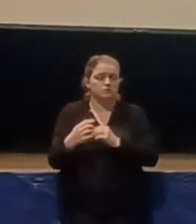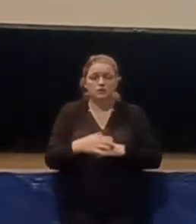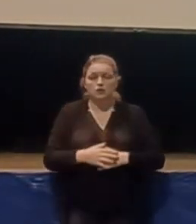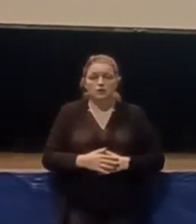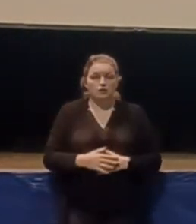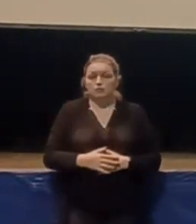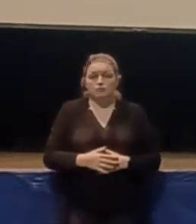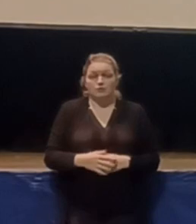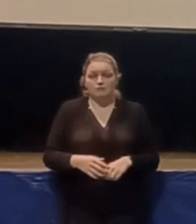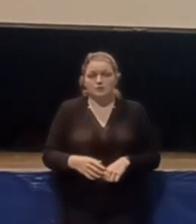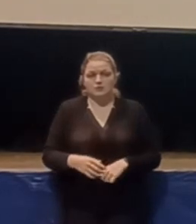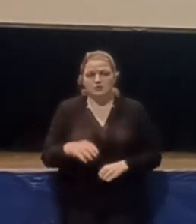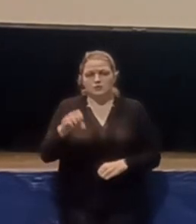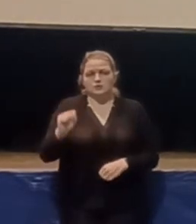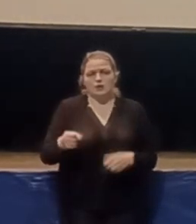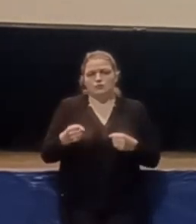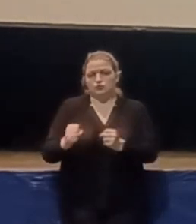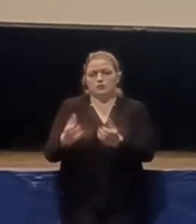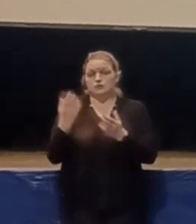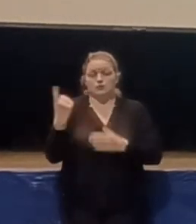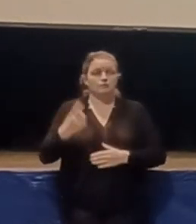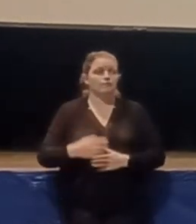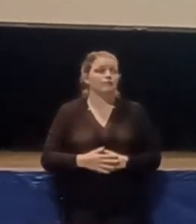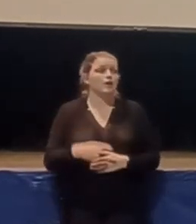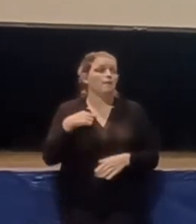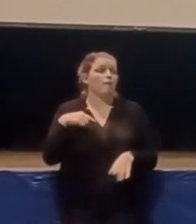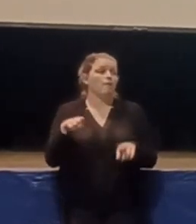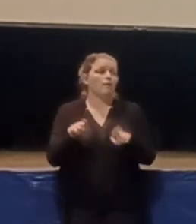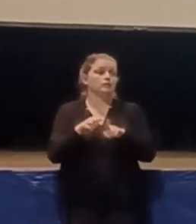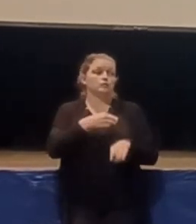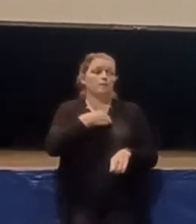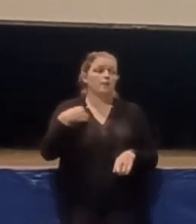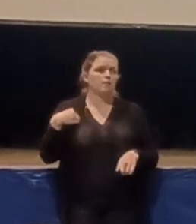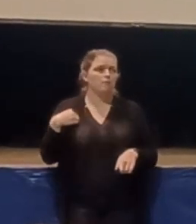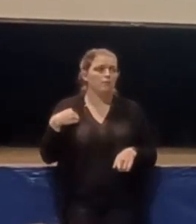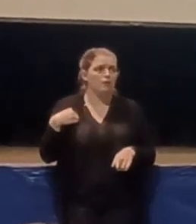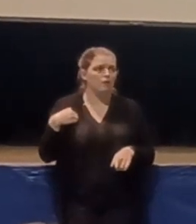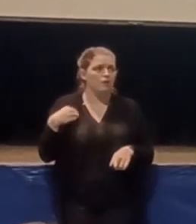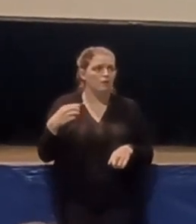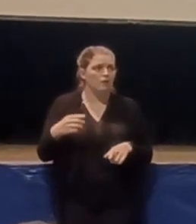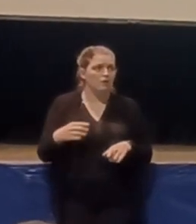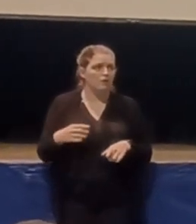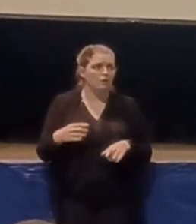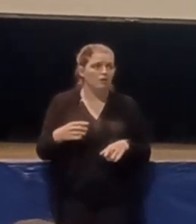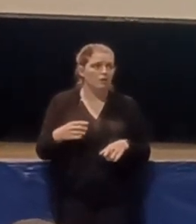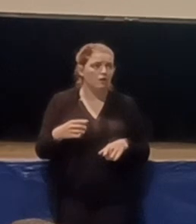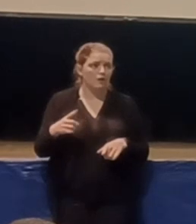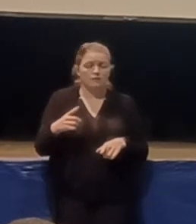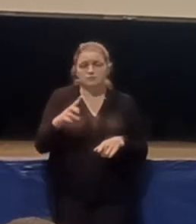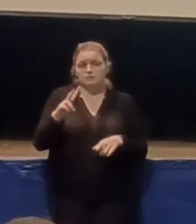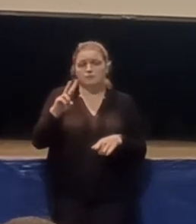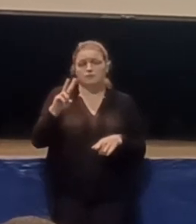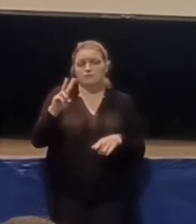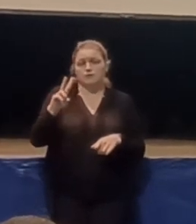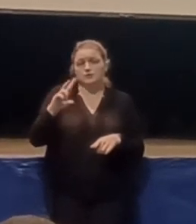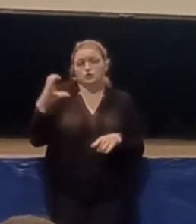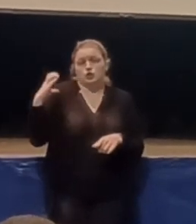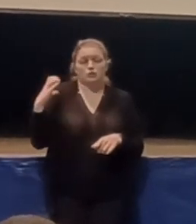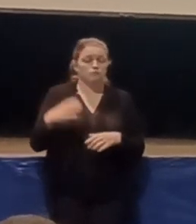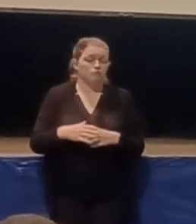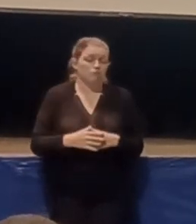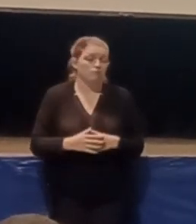represented by the state lab, and I'm also a member of the Jamaica Plain Neighborhood Council, on which I serve as vice chair. I'd like to